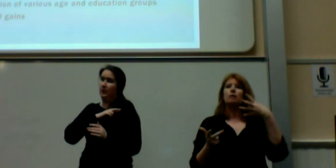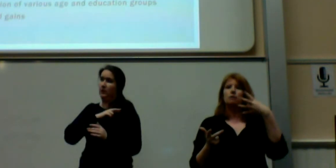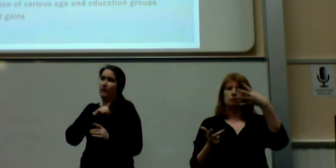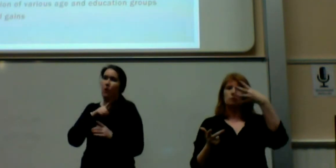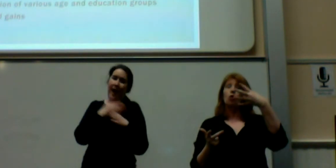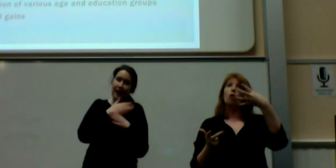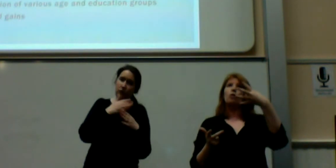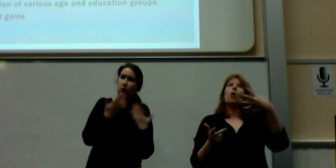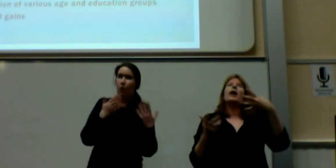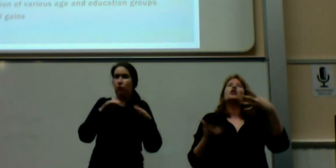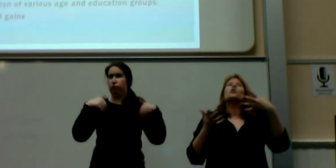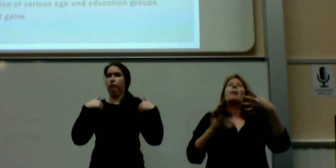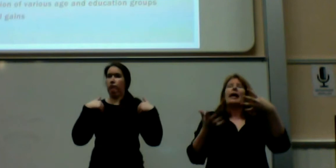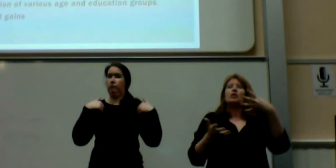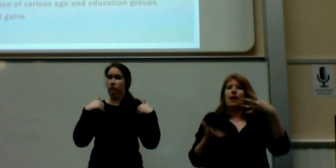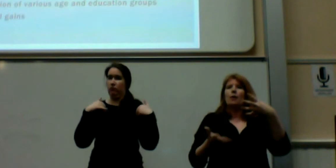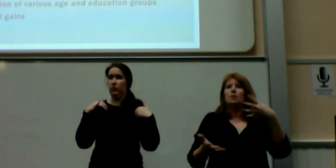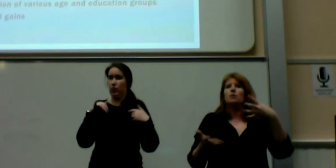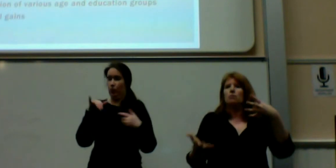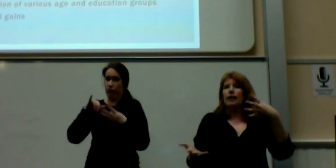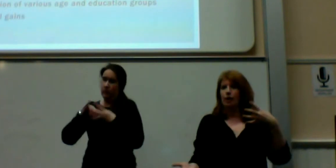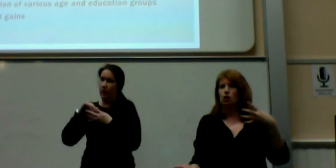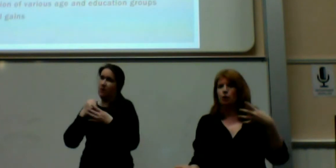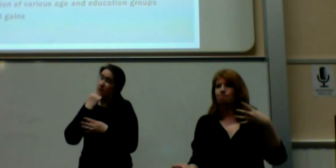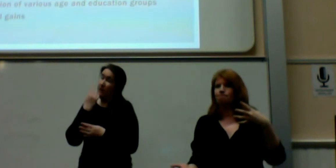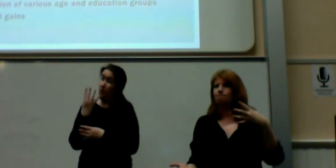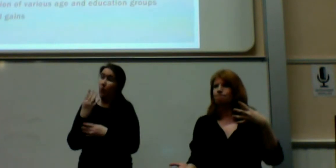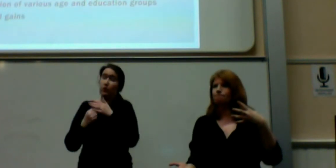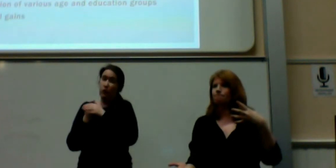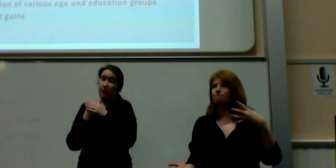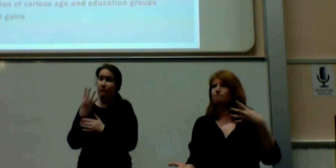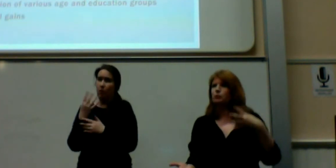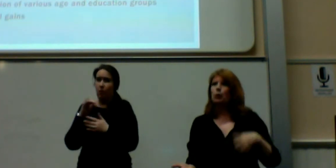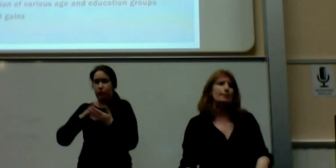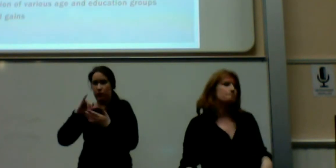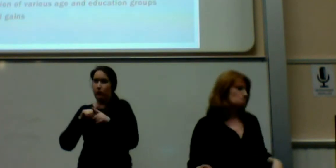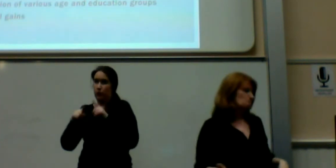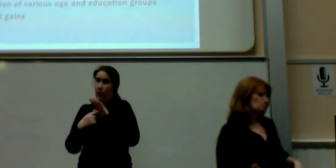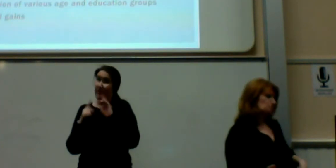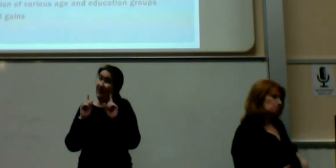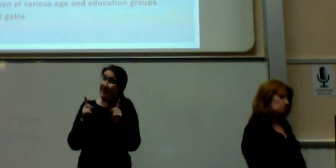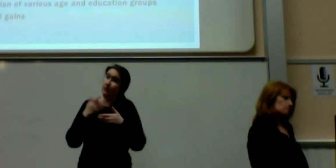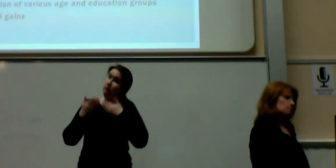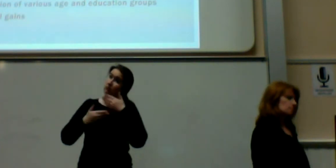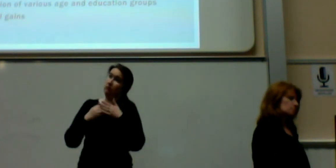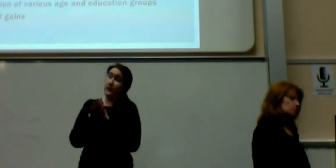think, or why you would imagine that would be the right action. Right?